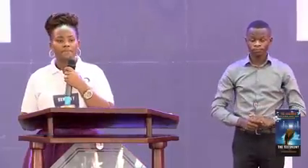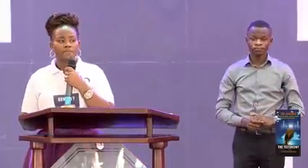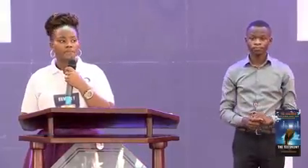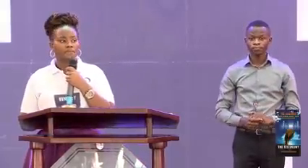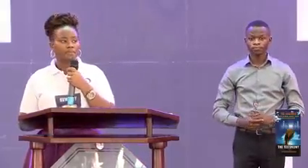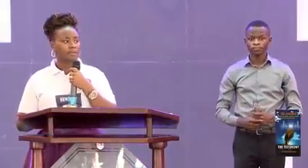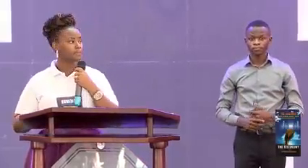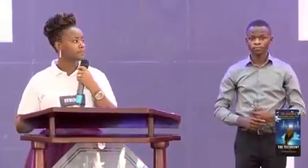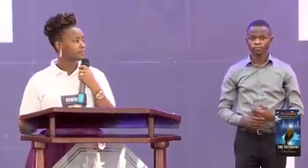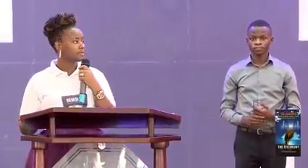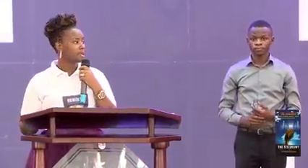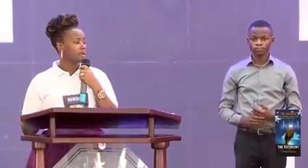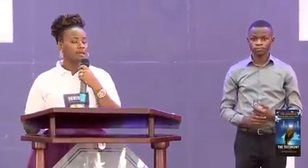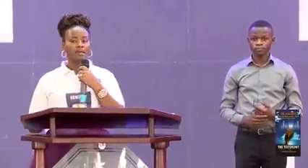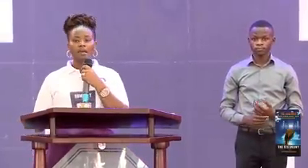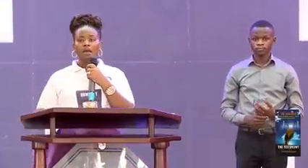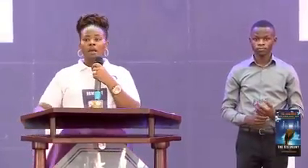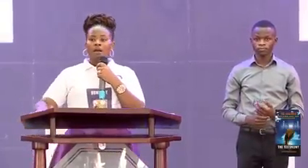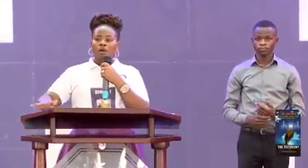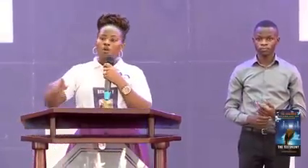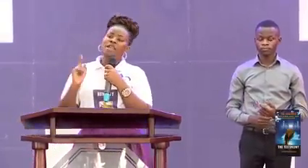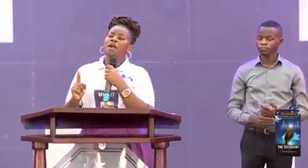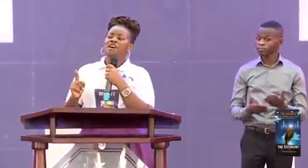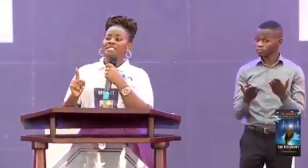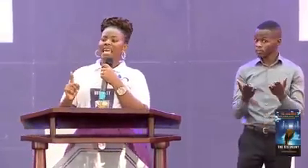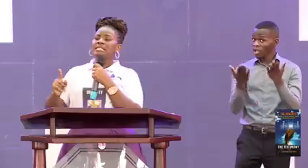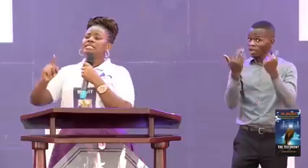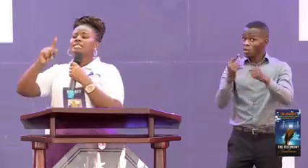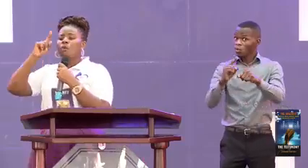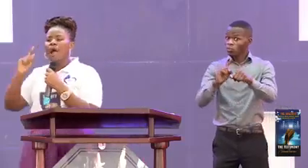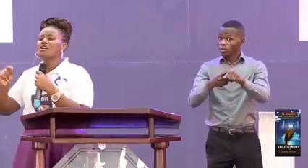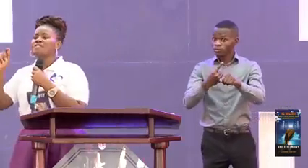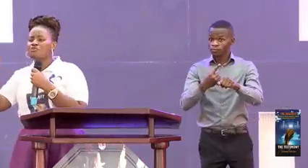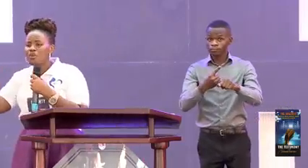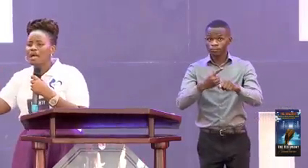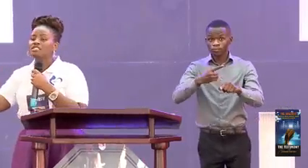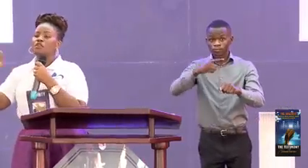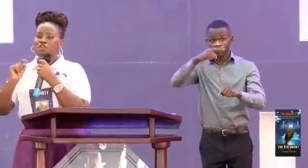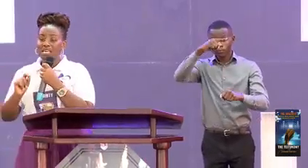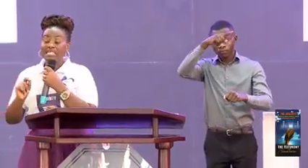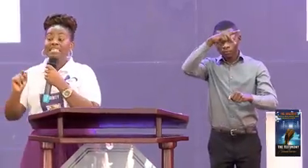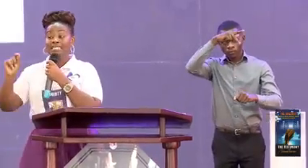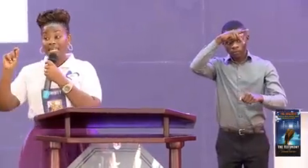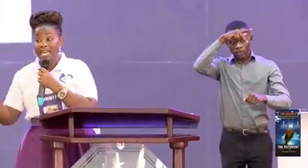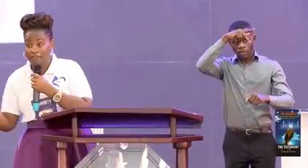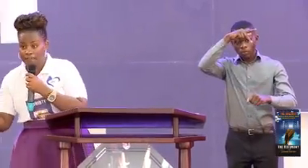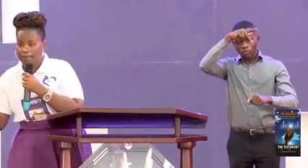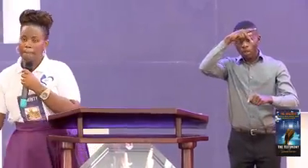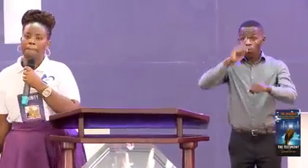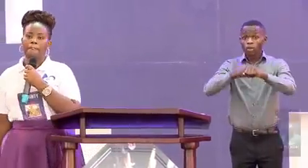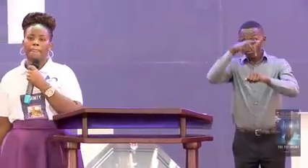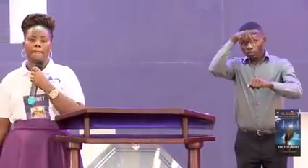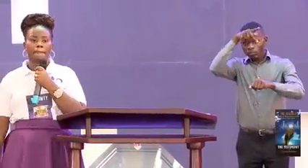singa sikikola nandi tutabangi muguru naye ate nze nensigalira. When Proverbs says one of the rewards of humility is